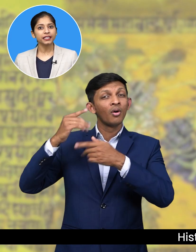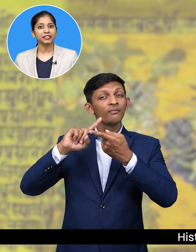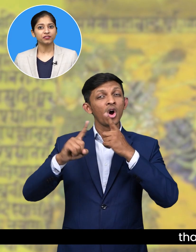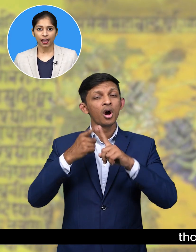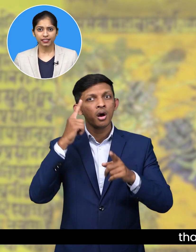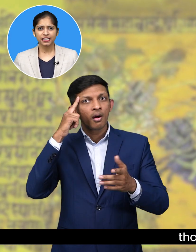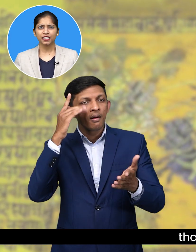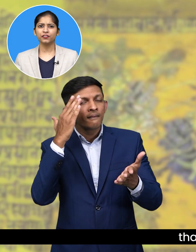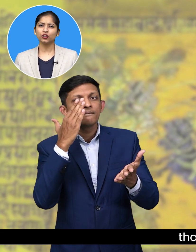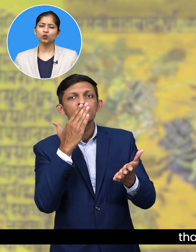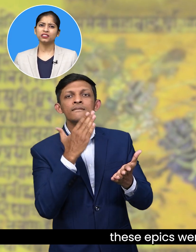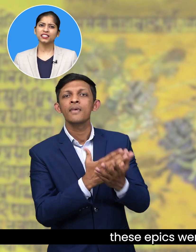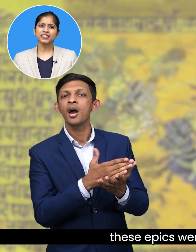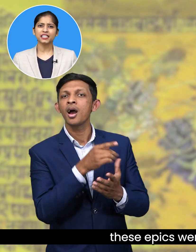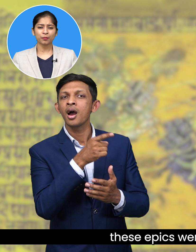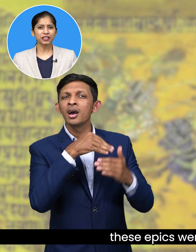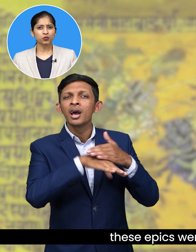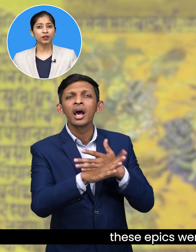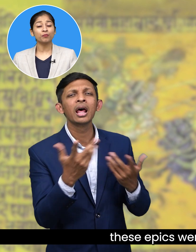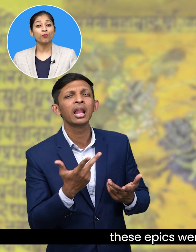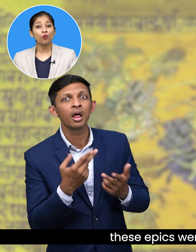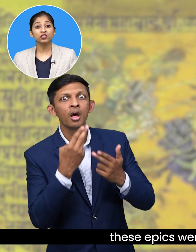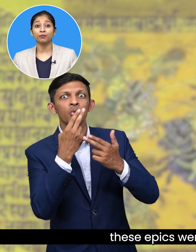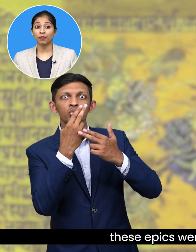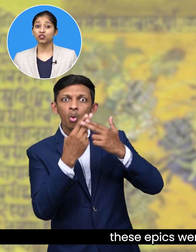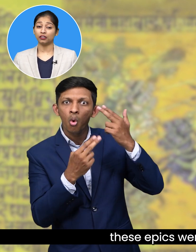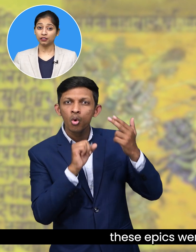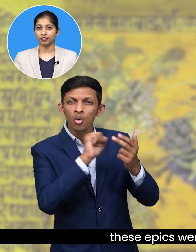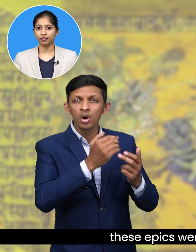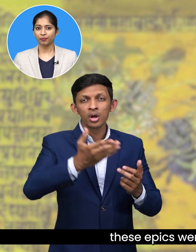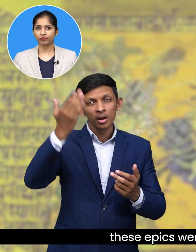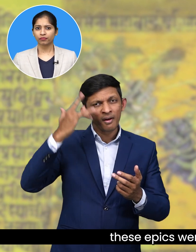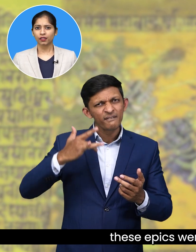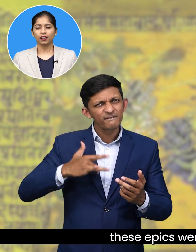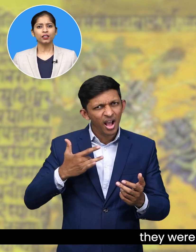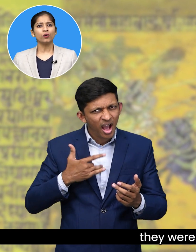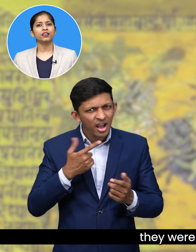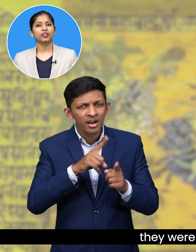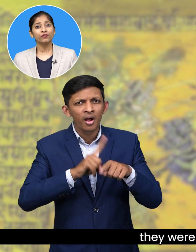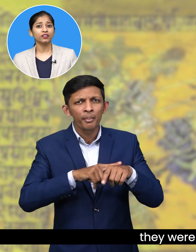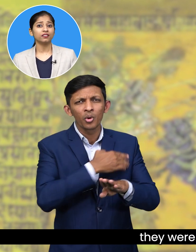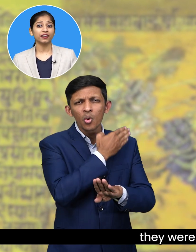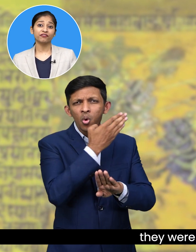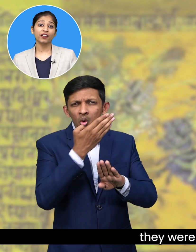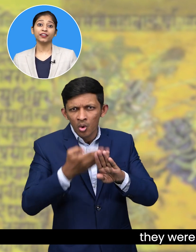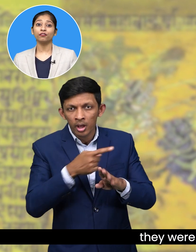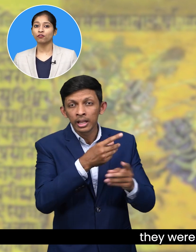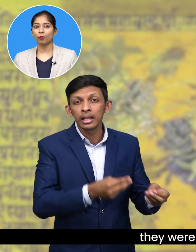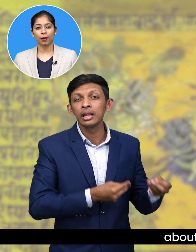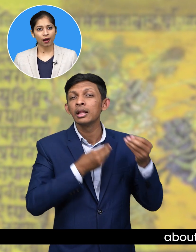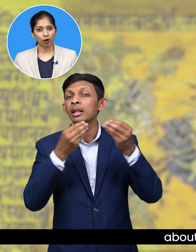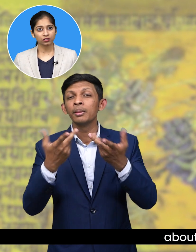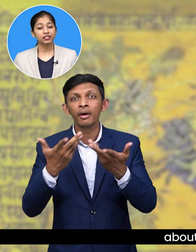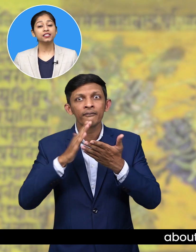Historians believe that even though these epics were composed much earlier, they were given their final